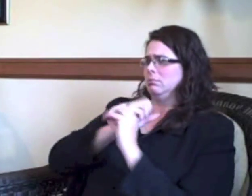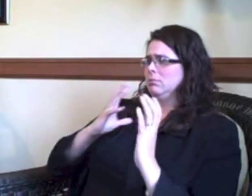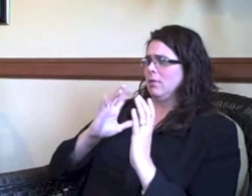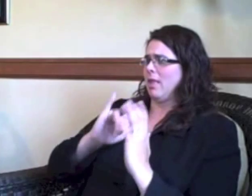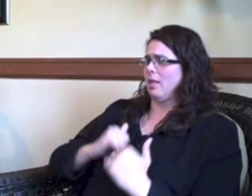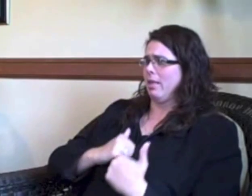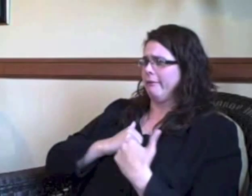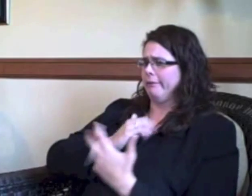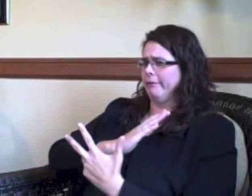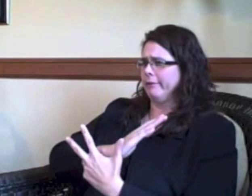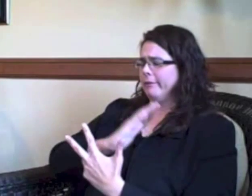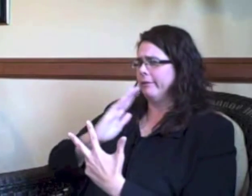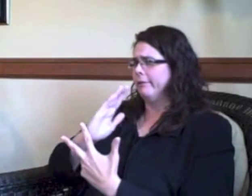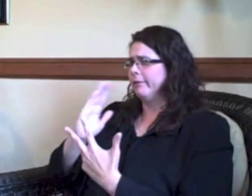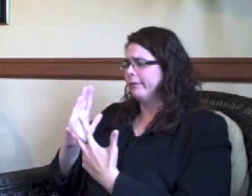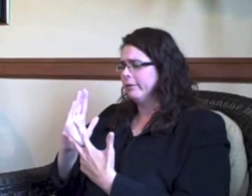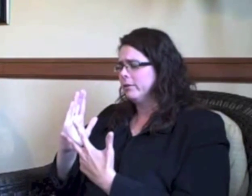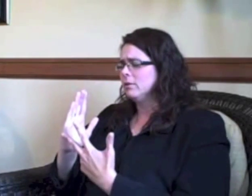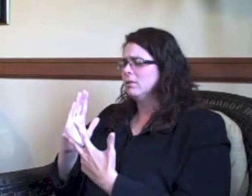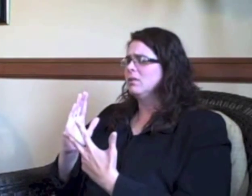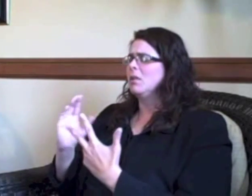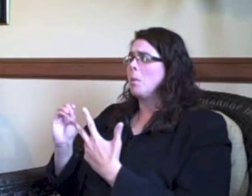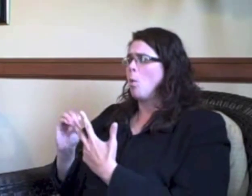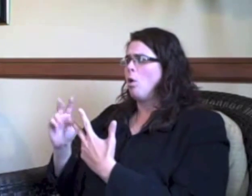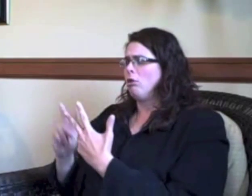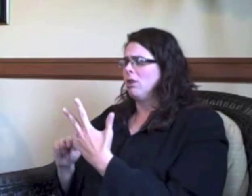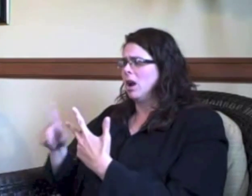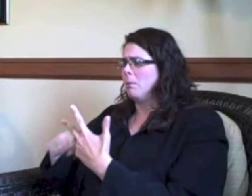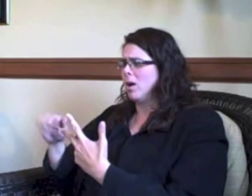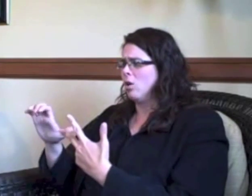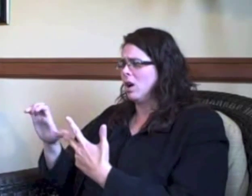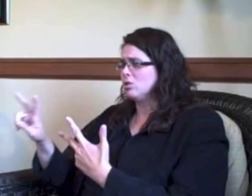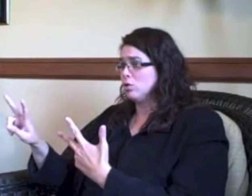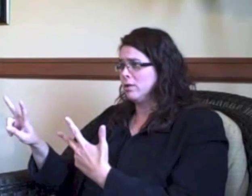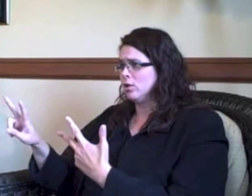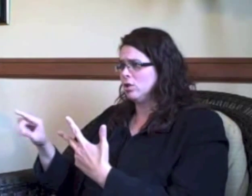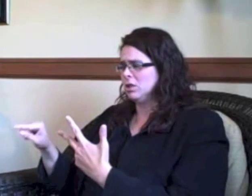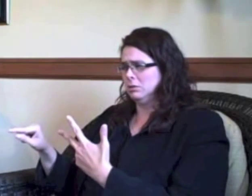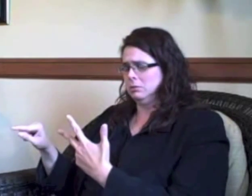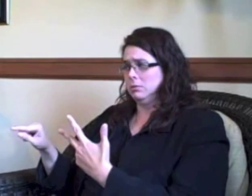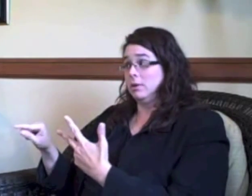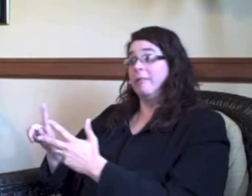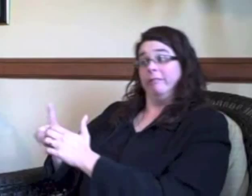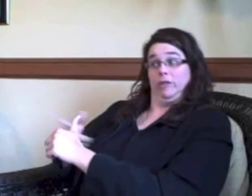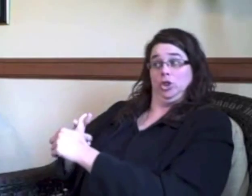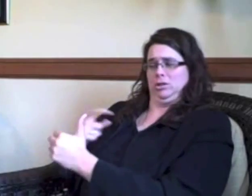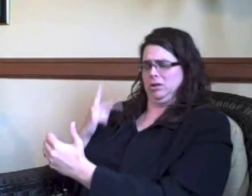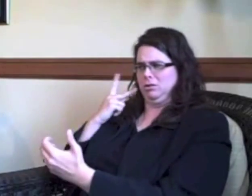about, the first one about being married and having a family life. And then I thought about